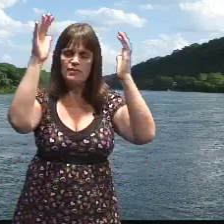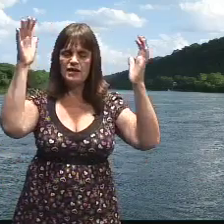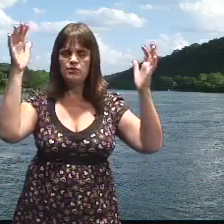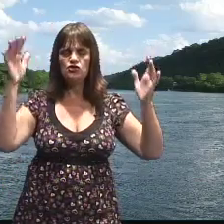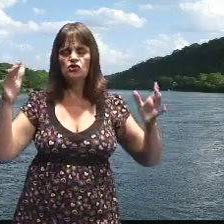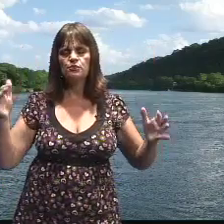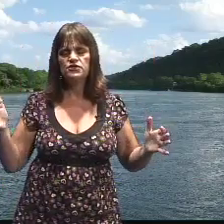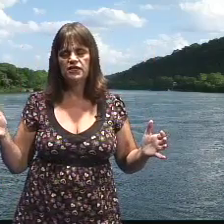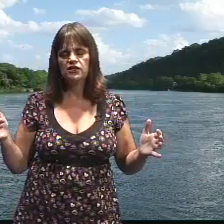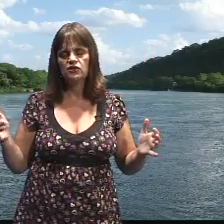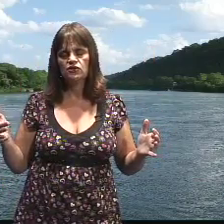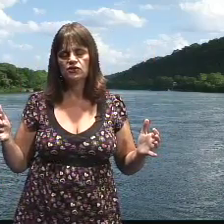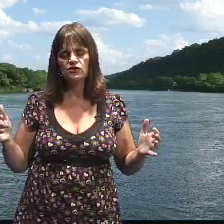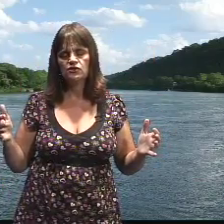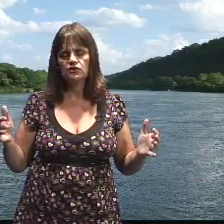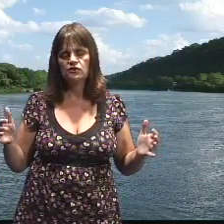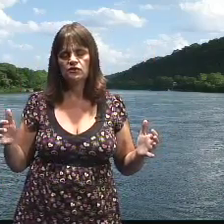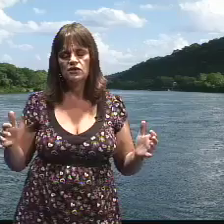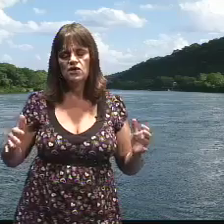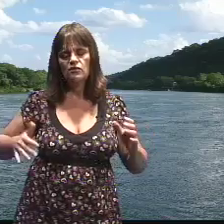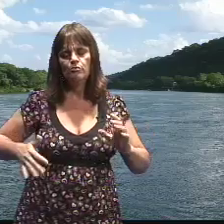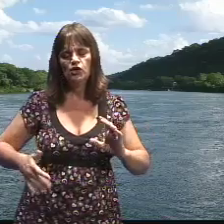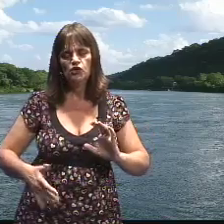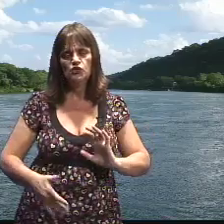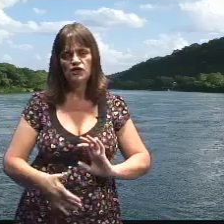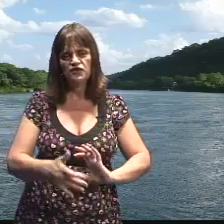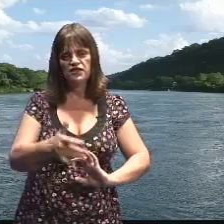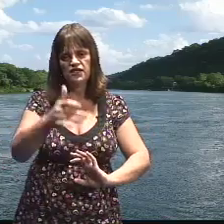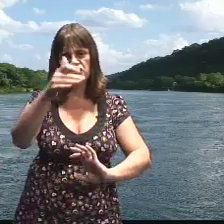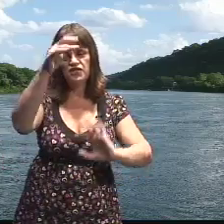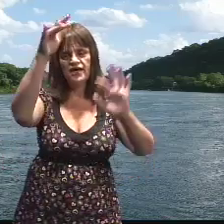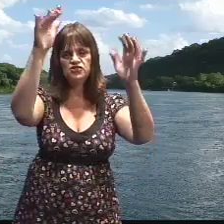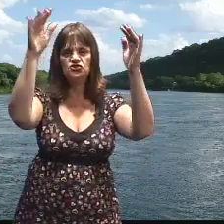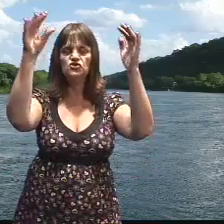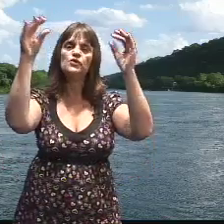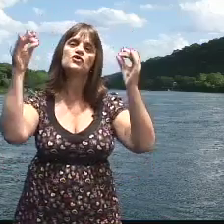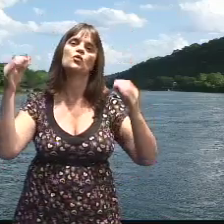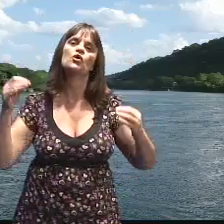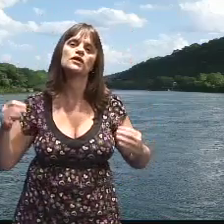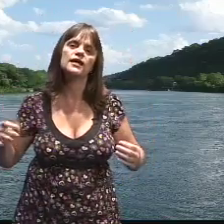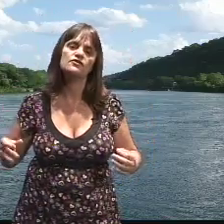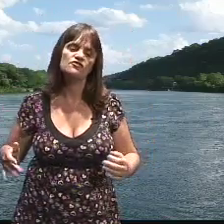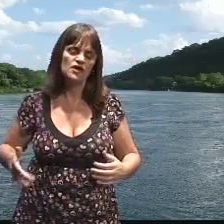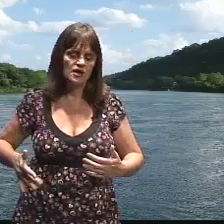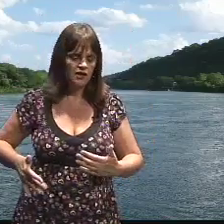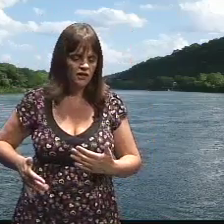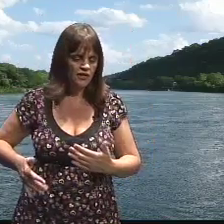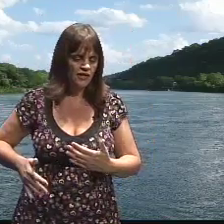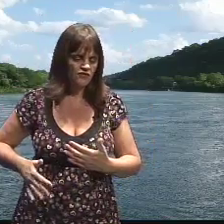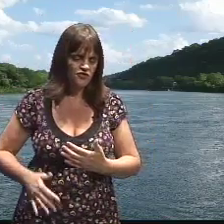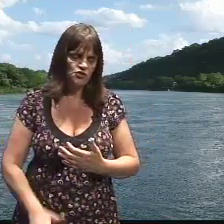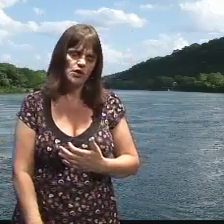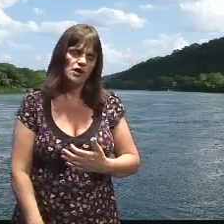Maybe your particular bone of contention has to do with your work life. If you